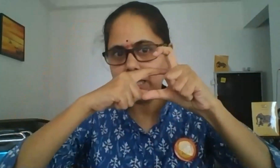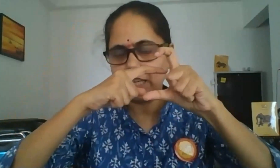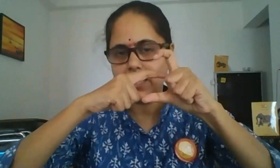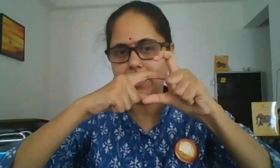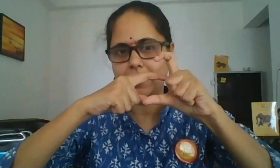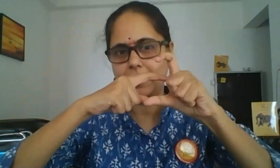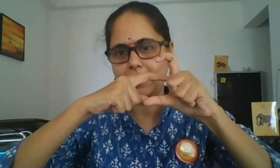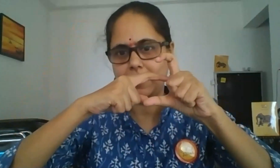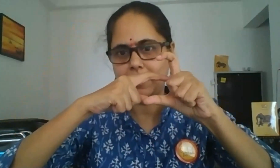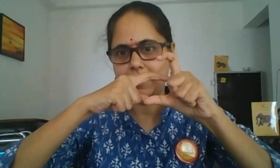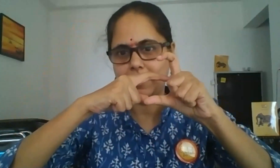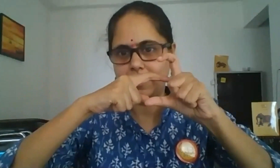E.